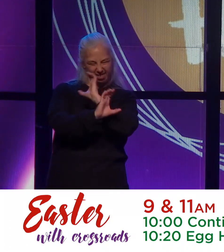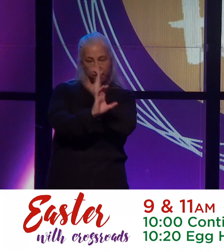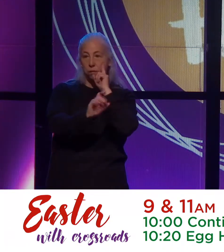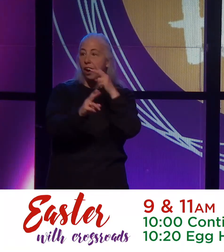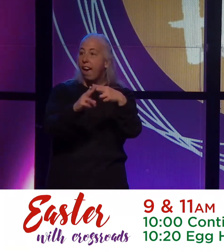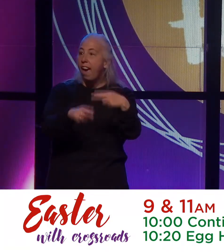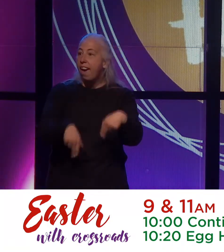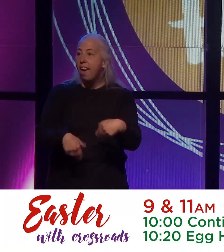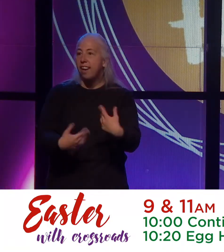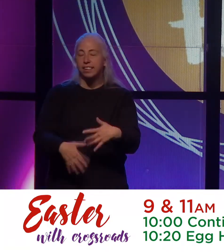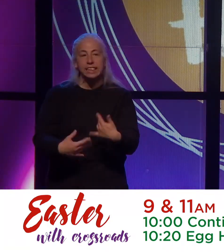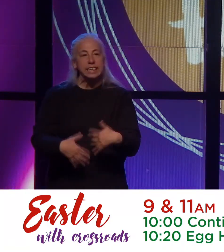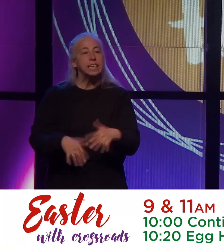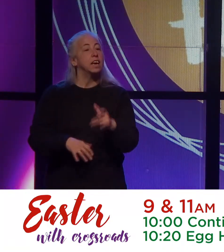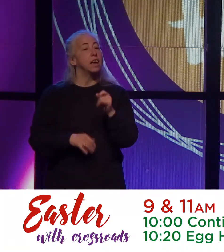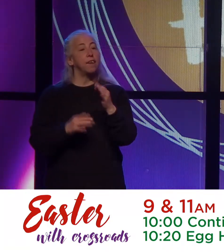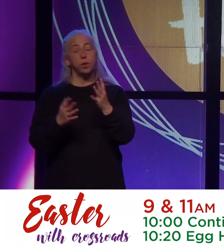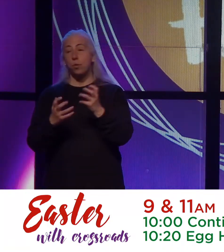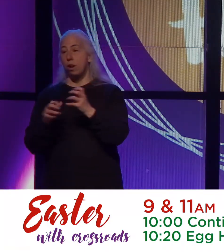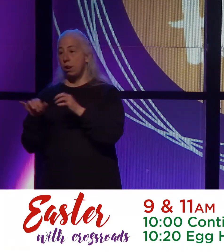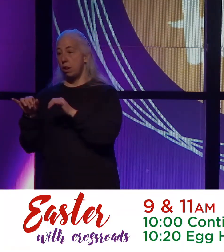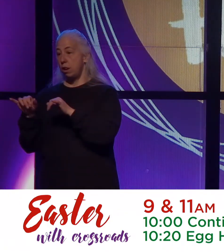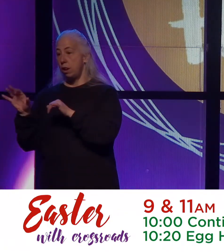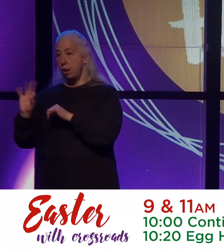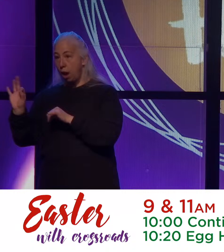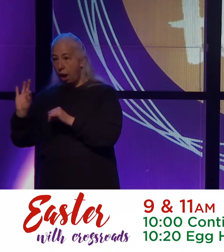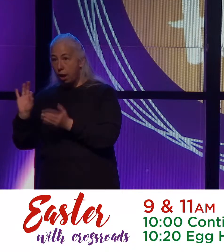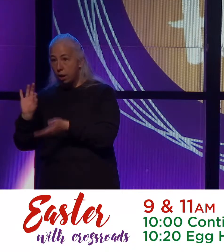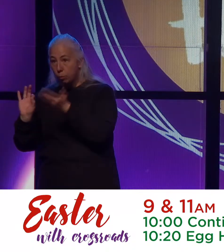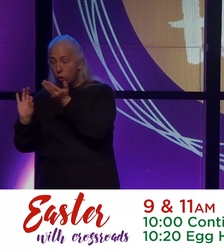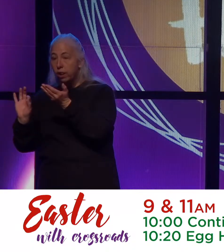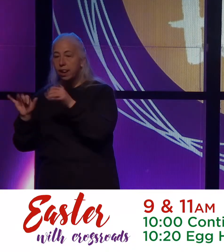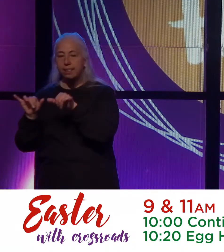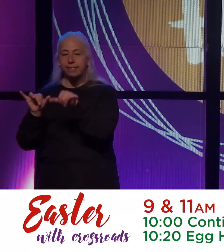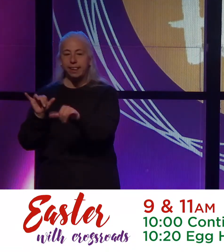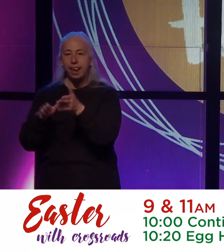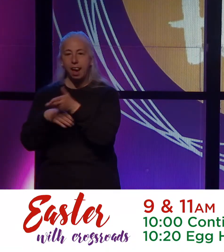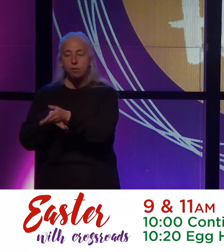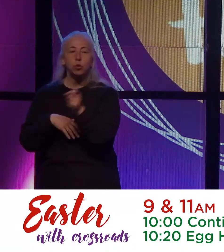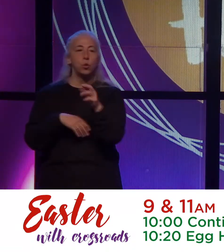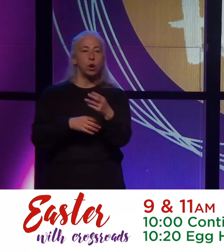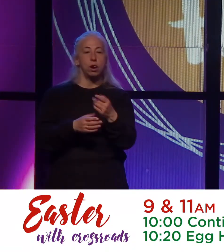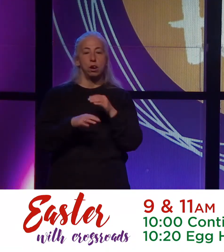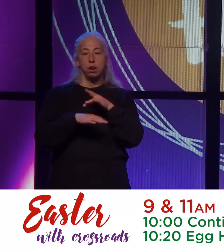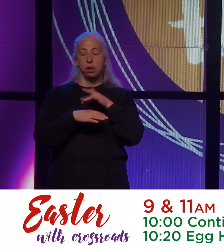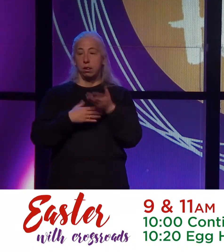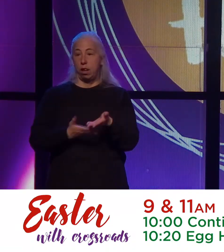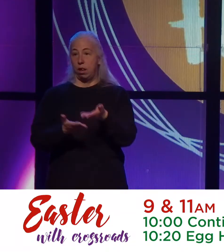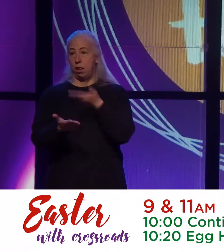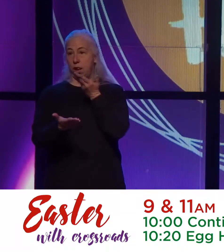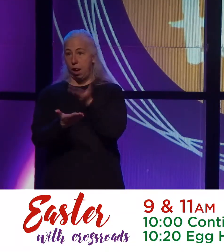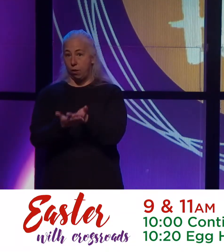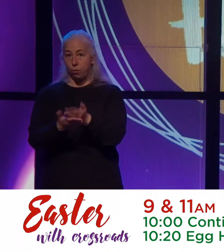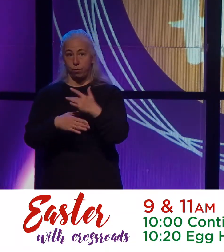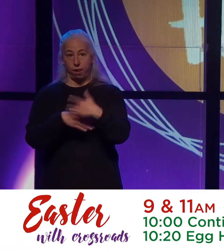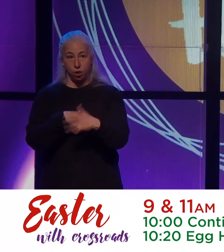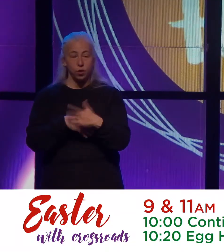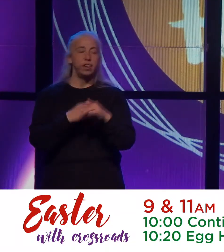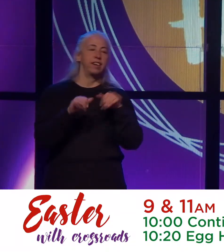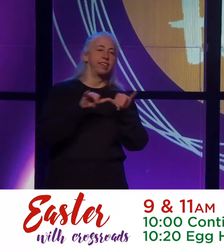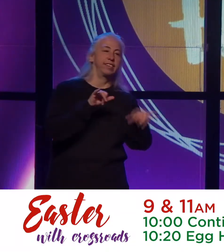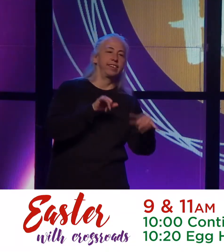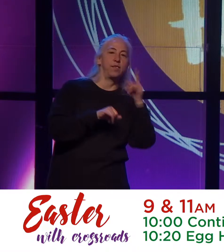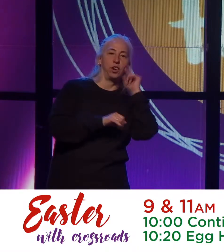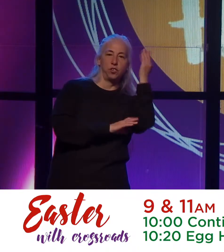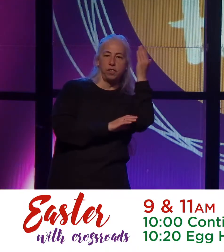you want to stay after the 9 a.m. service or come a little early for the 11, we hope that you can join us for that 10 o'clock hour.